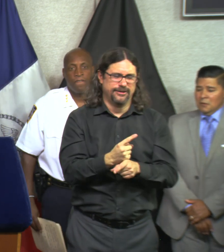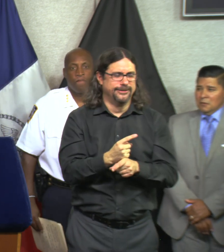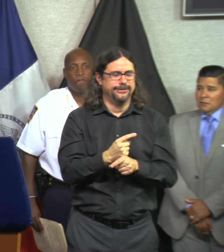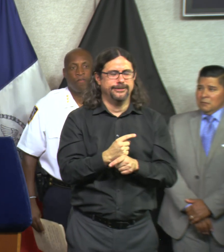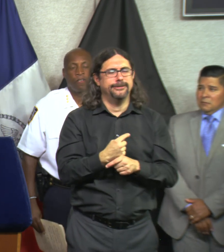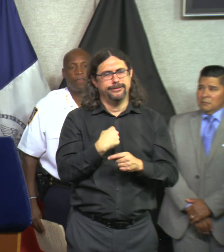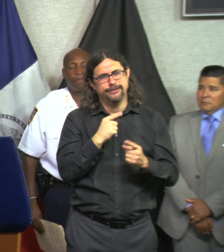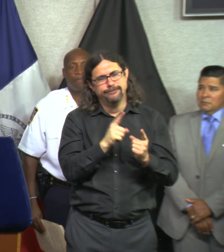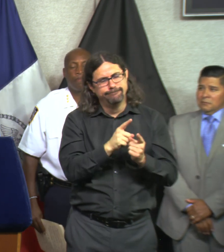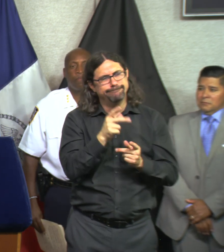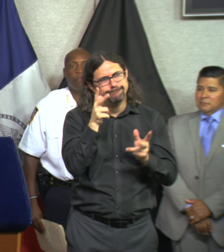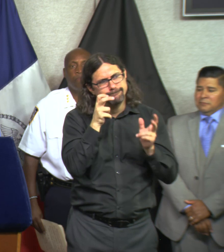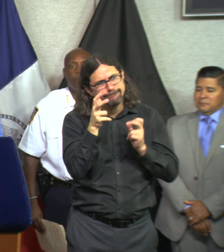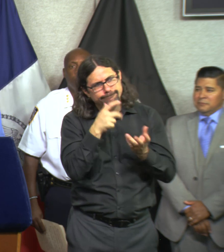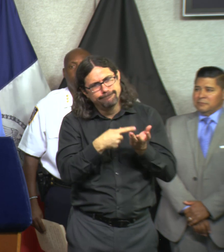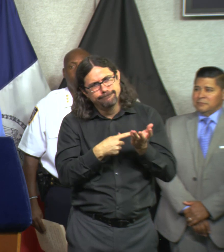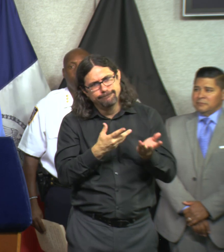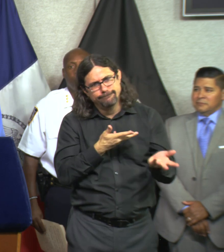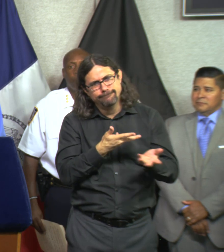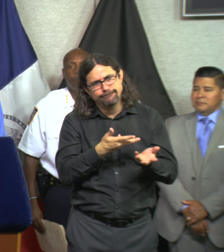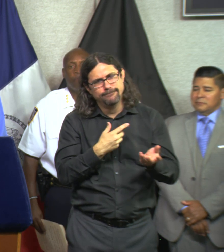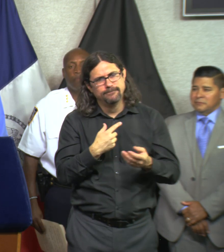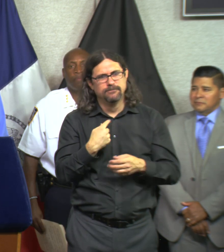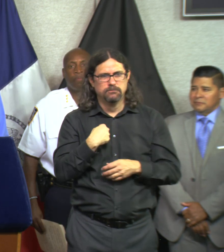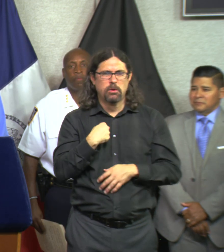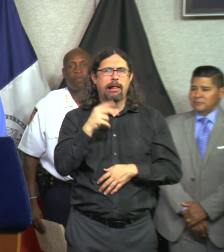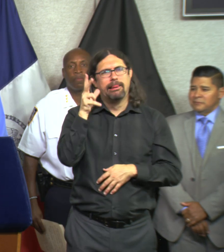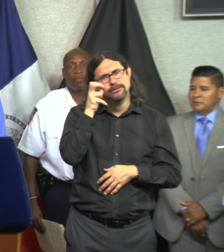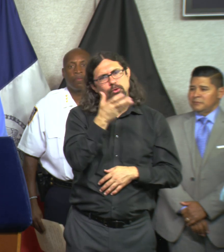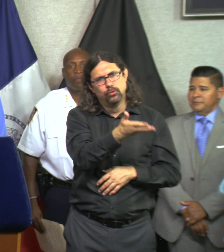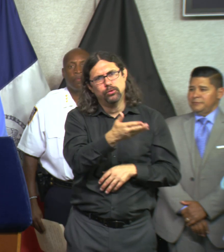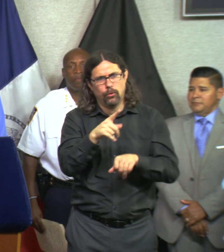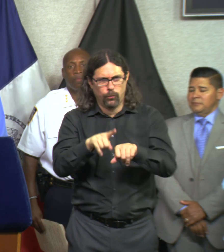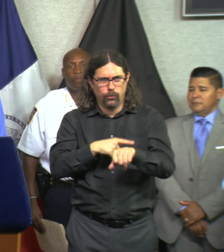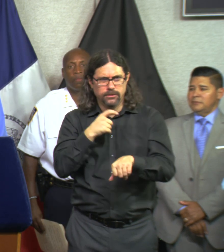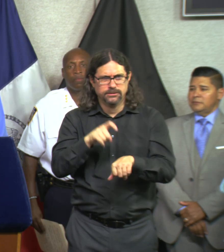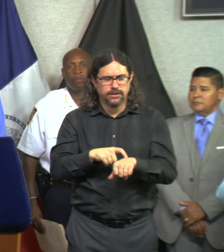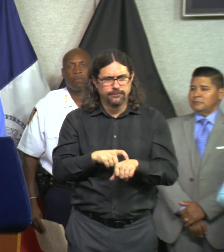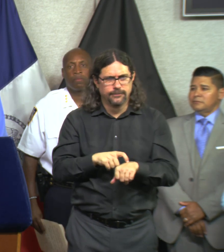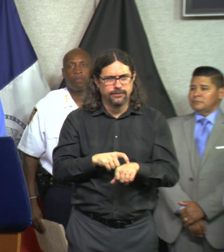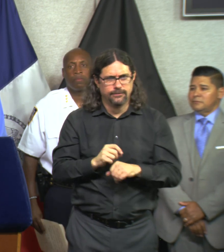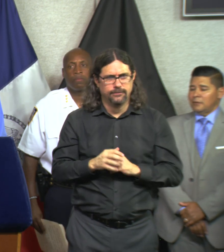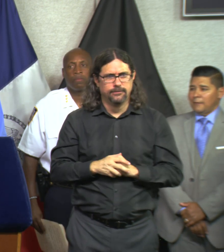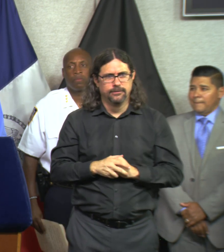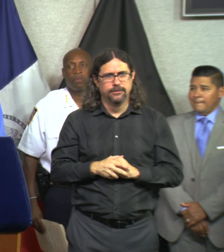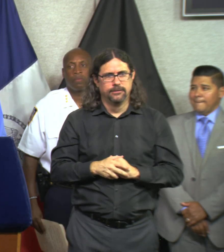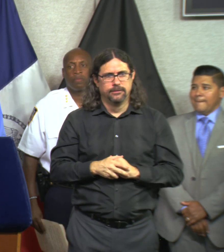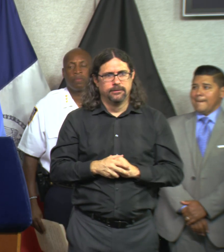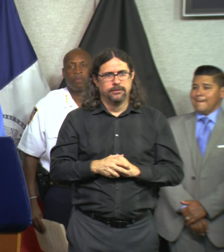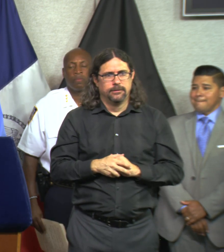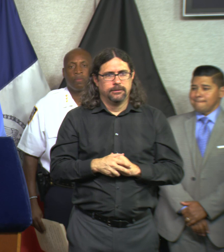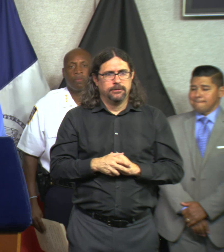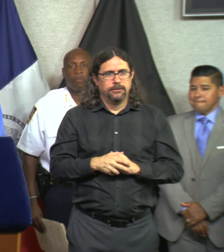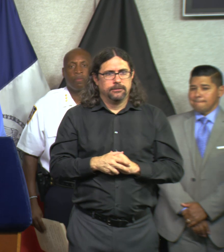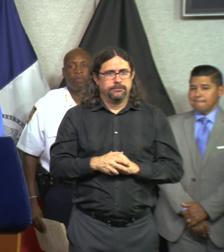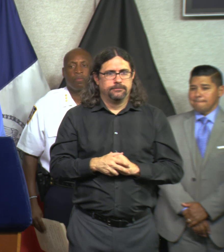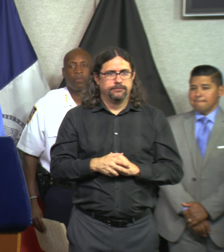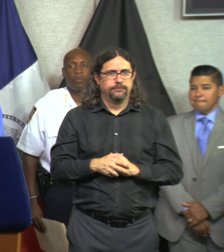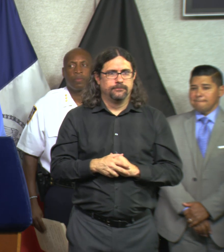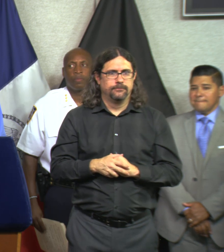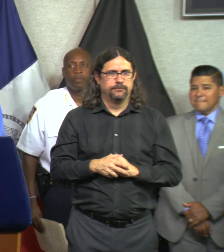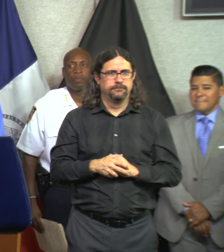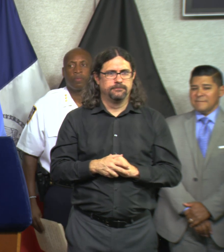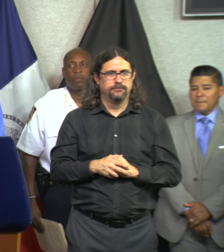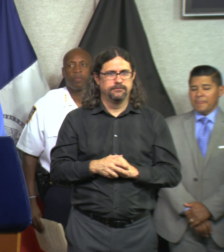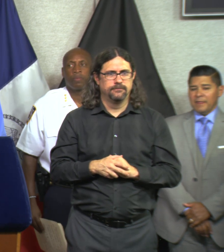and we just listened for a long time. And it's very, very, to think she's been through 5 years of this with no sense of